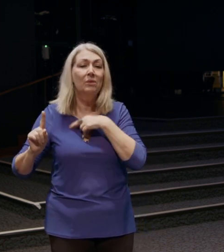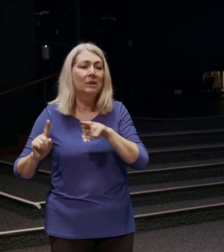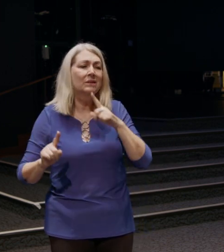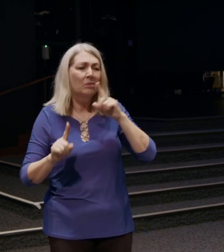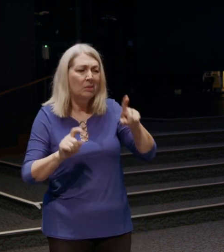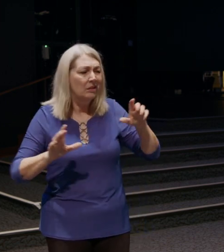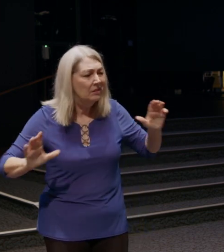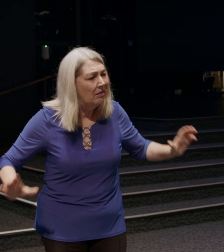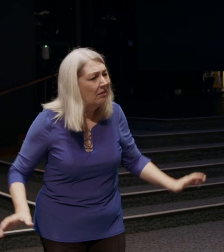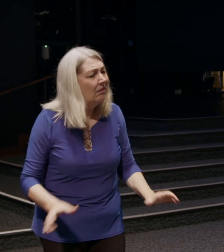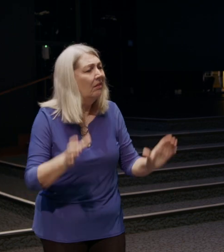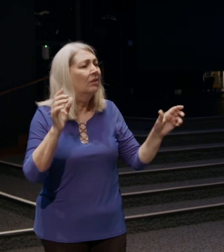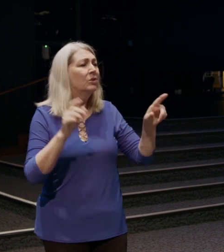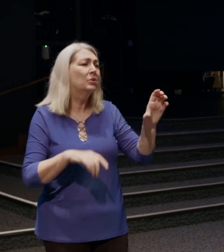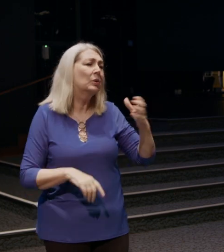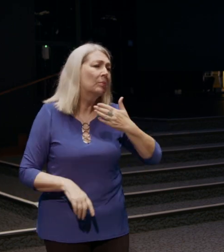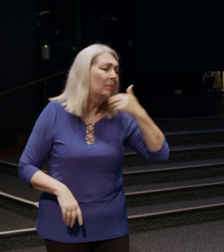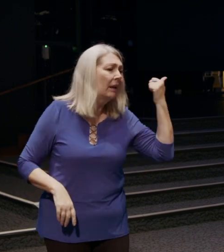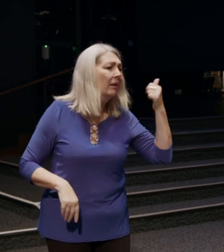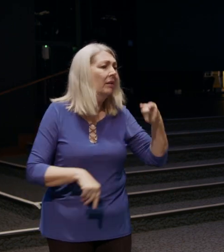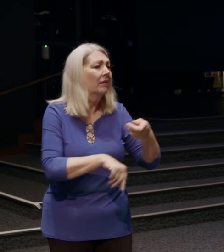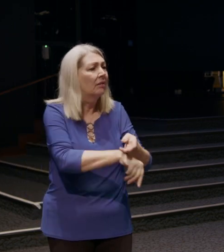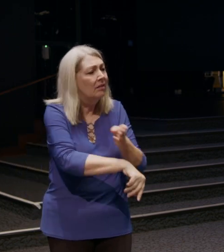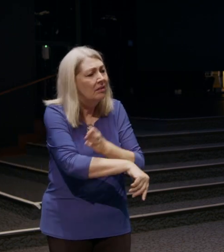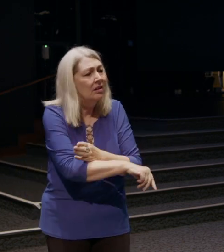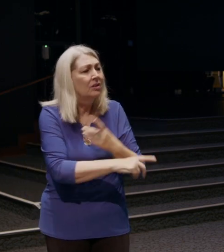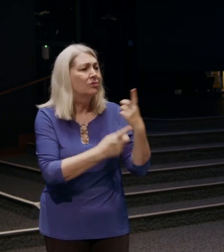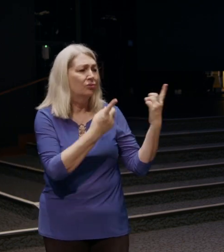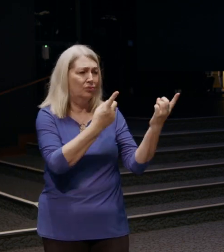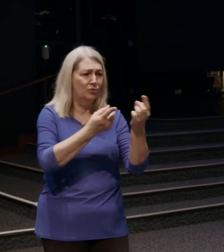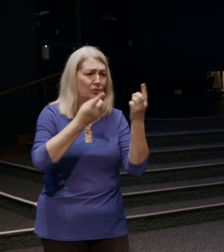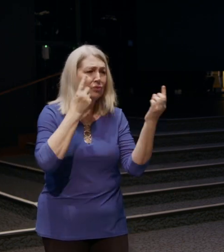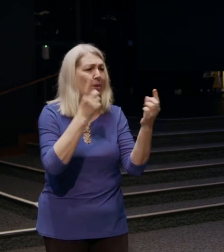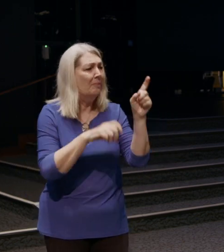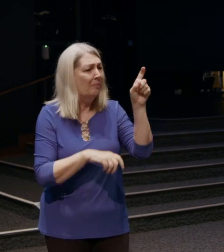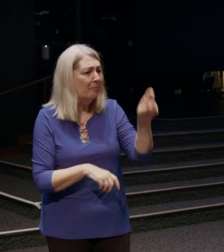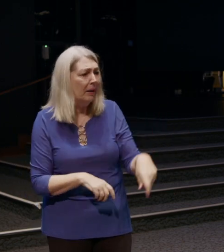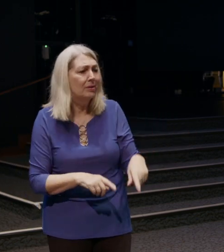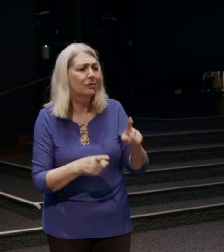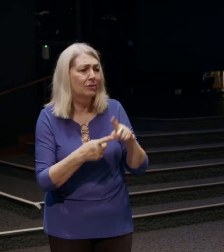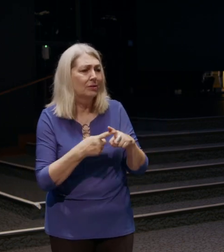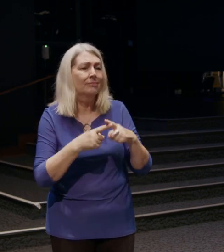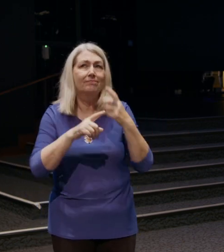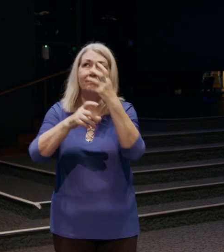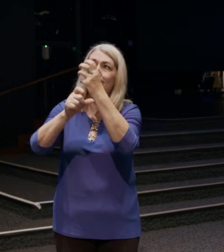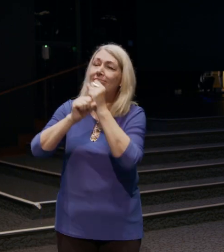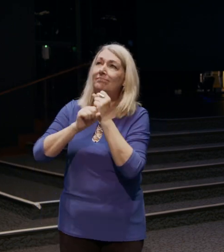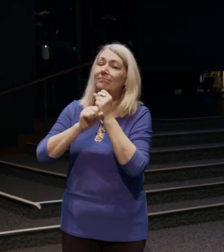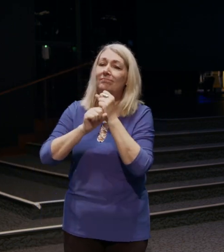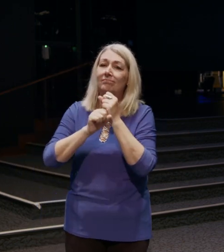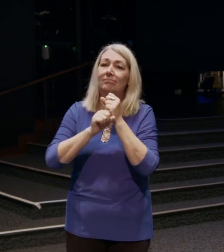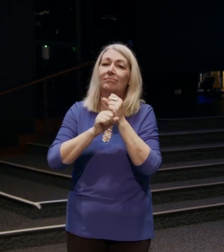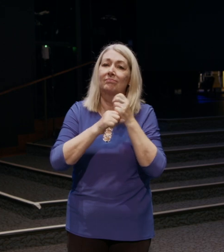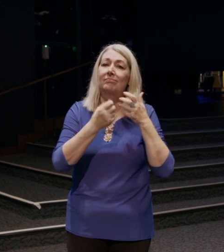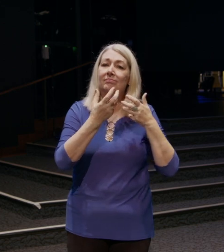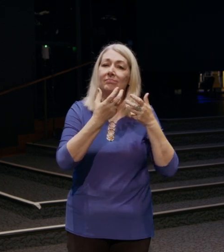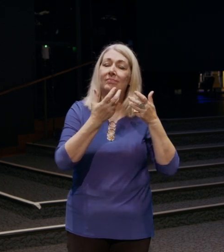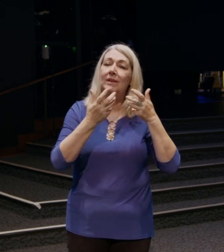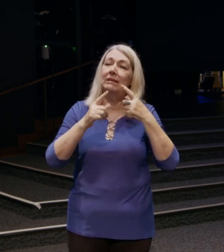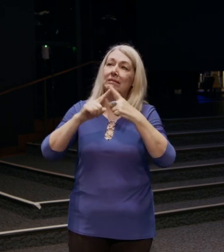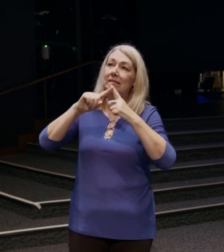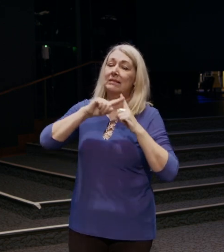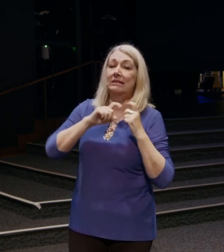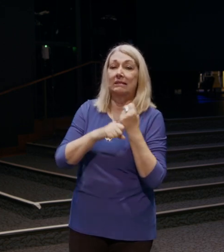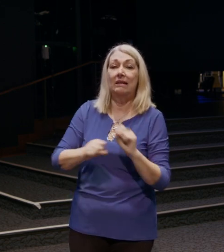more, do better, do this, do that, and maybe you will be